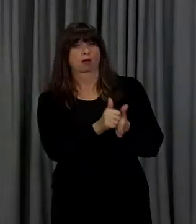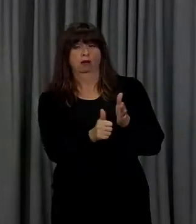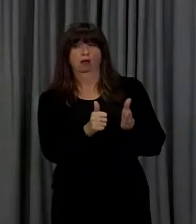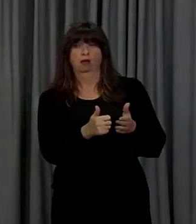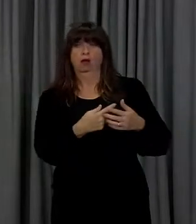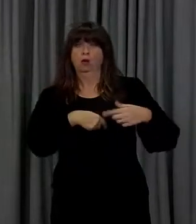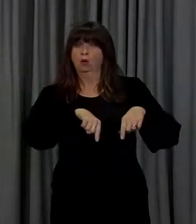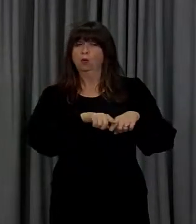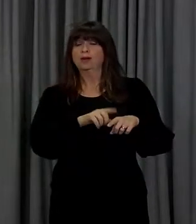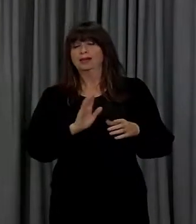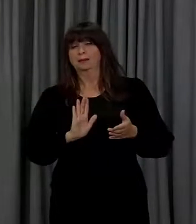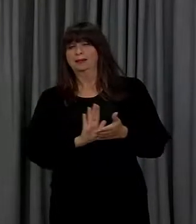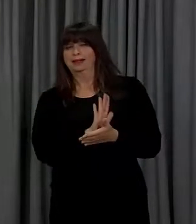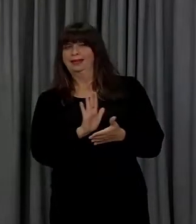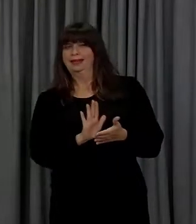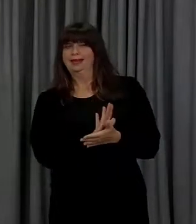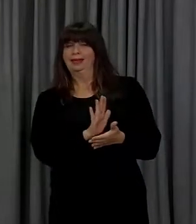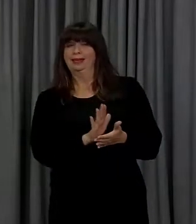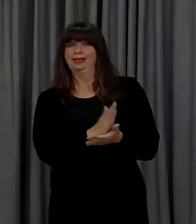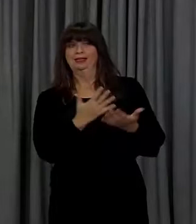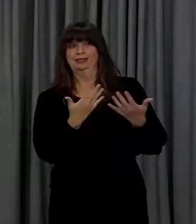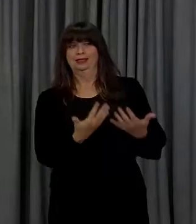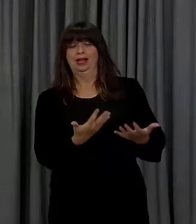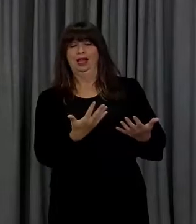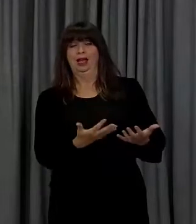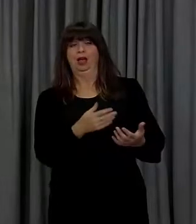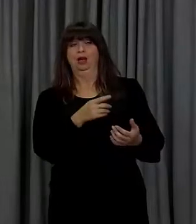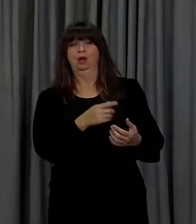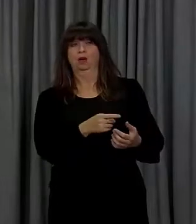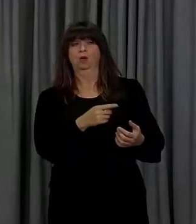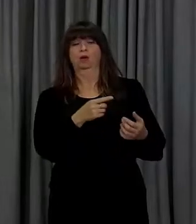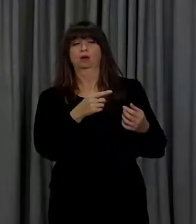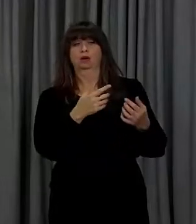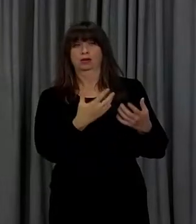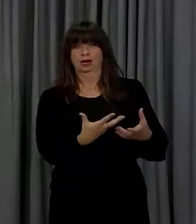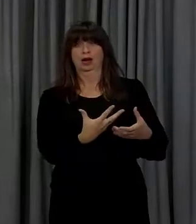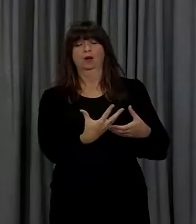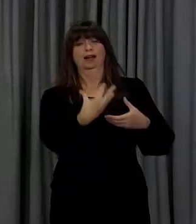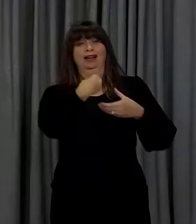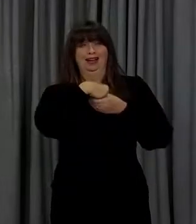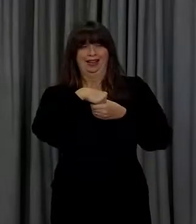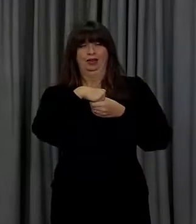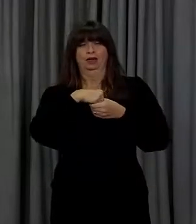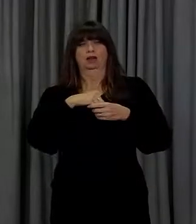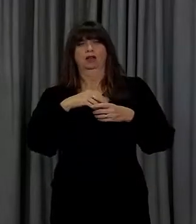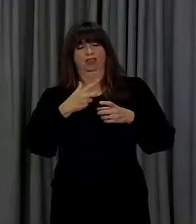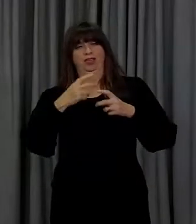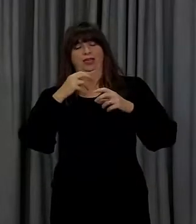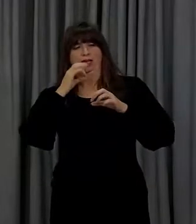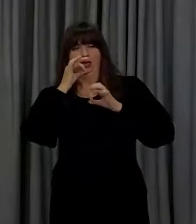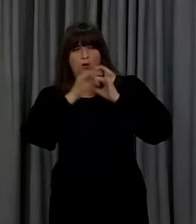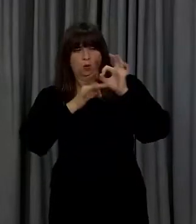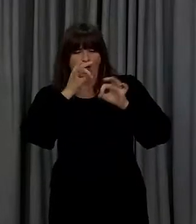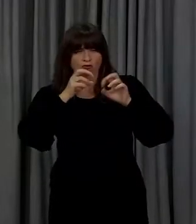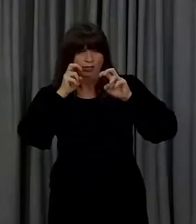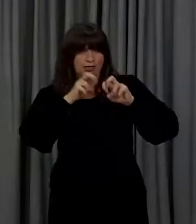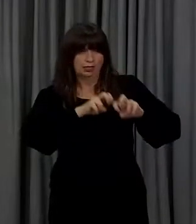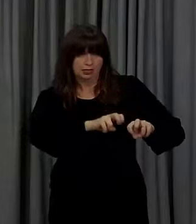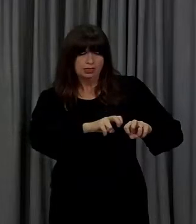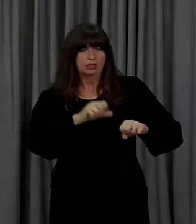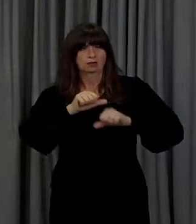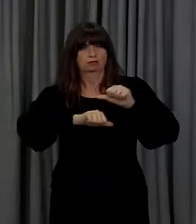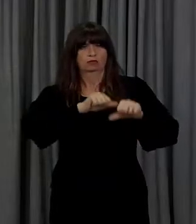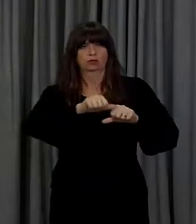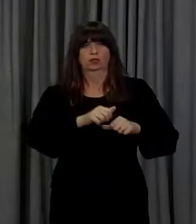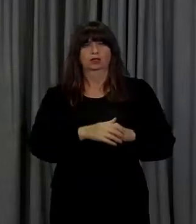all very pleased that they have now got an official and formal status within the public inquiry. If I could ask again before